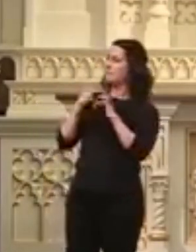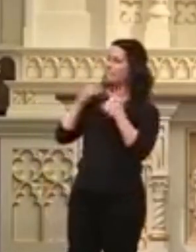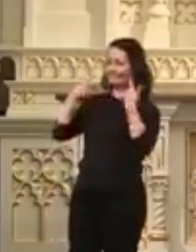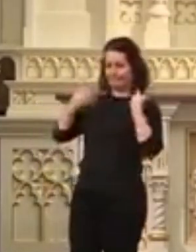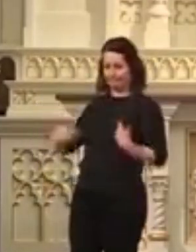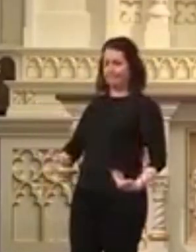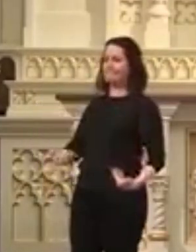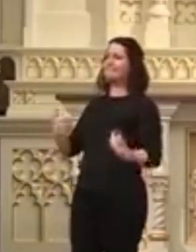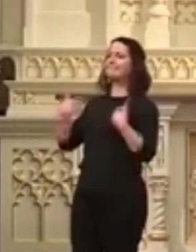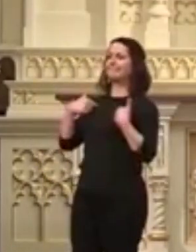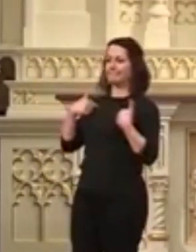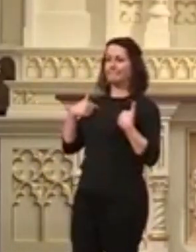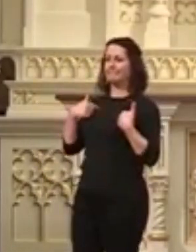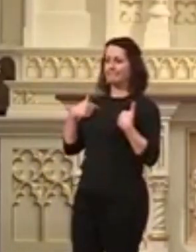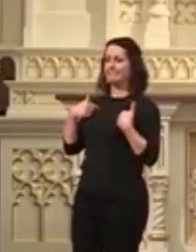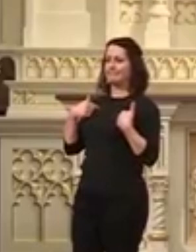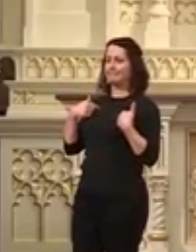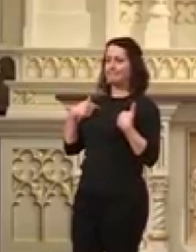am.